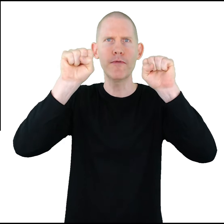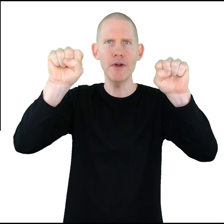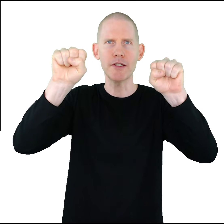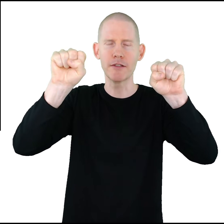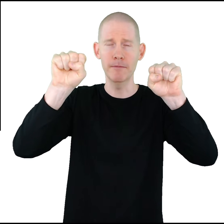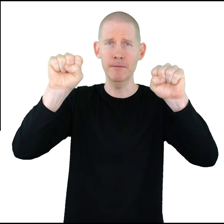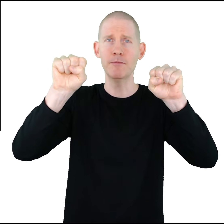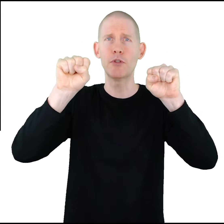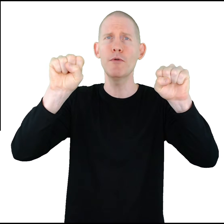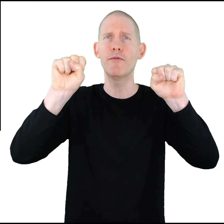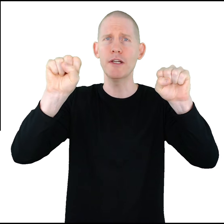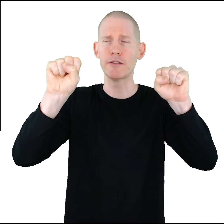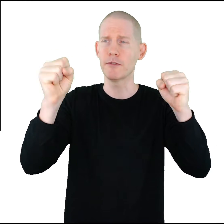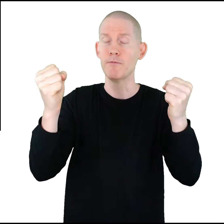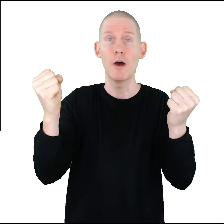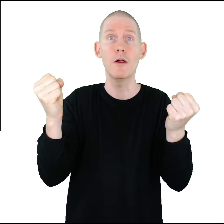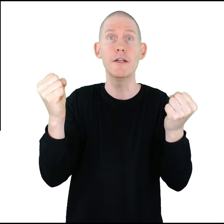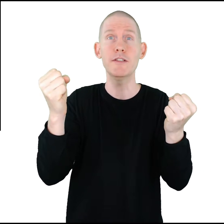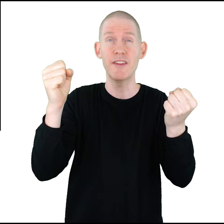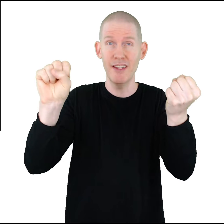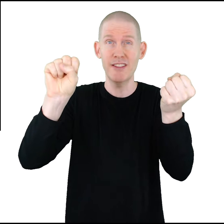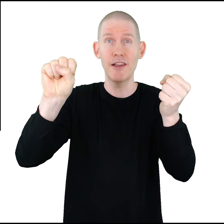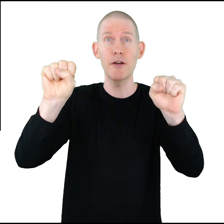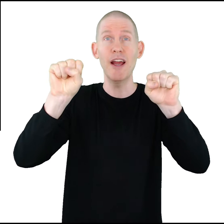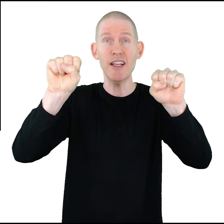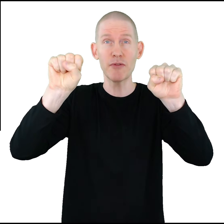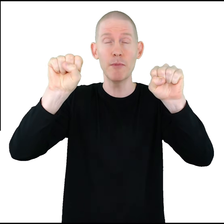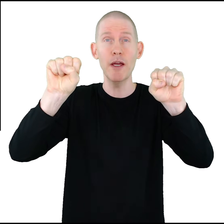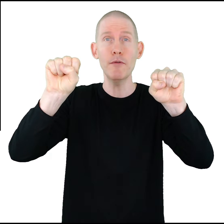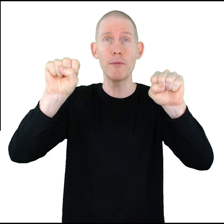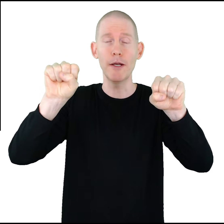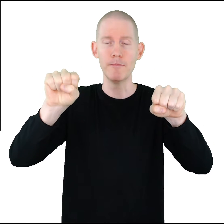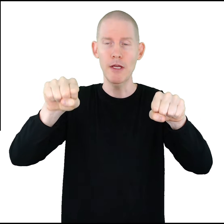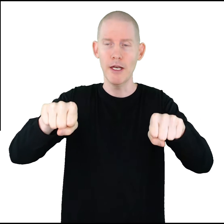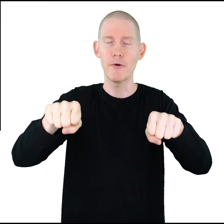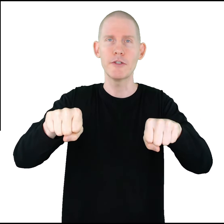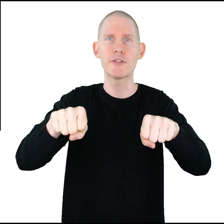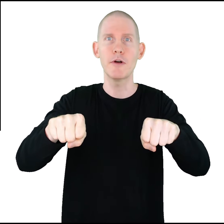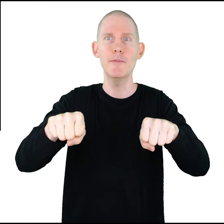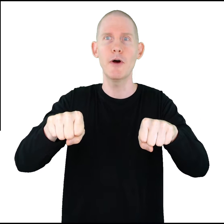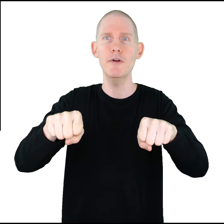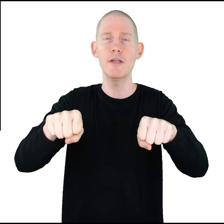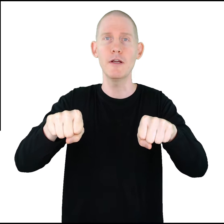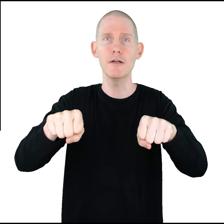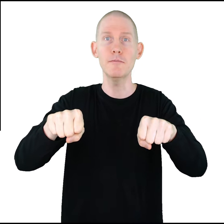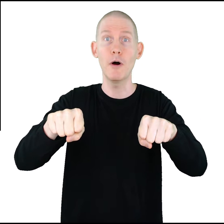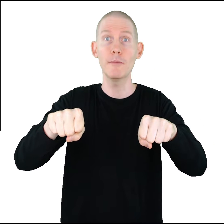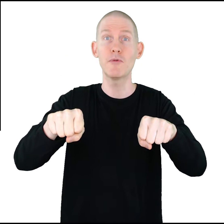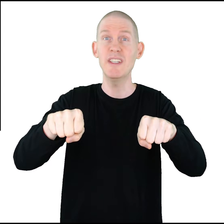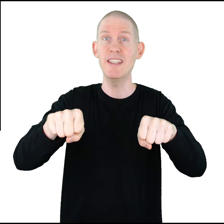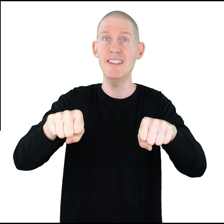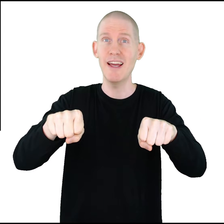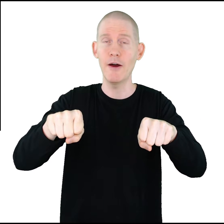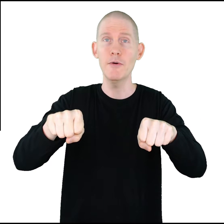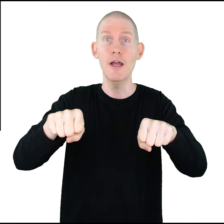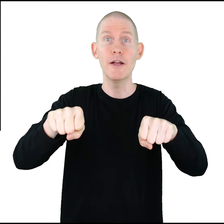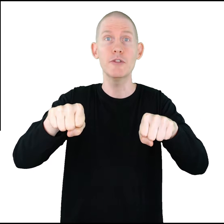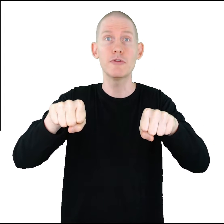fists, 2 fists. All it is, it's the letter S from the alphabet. Now we're going to start about here, palms facing down, and just